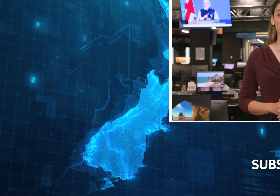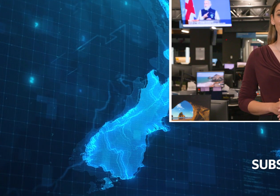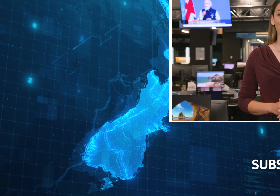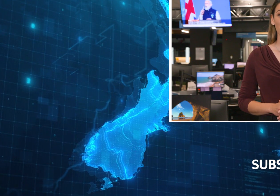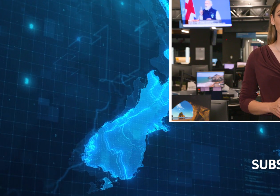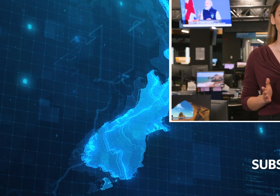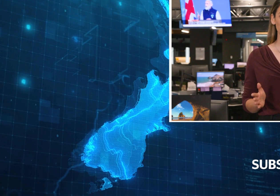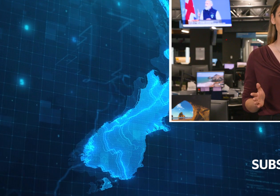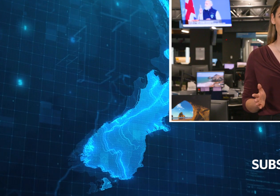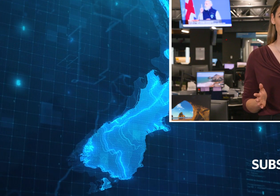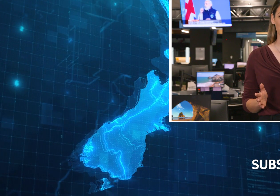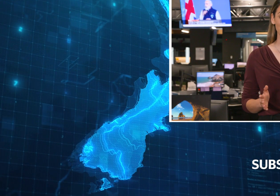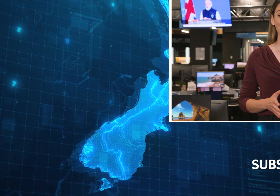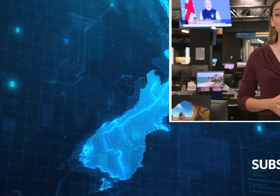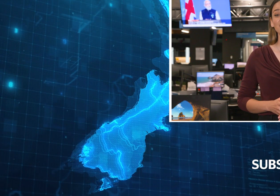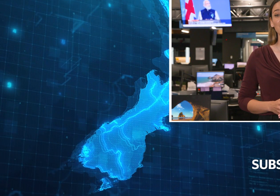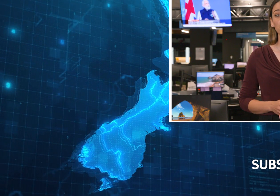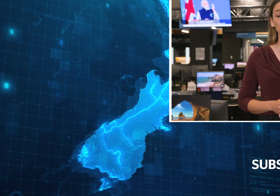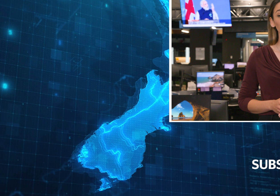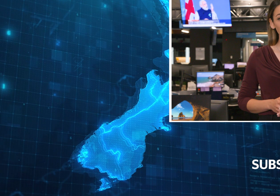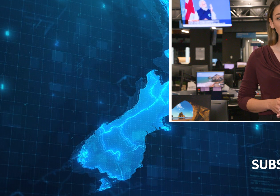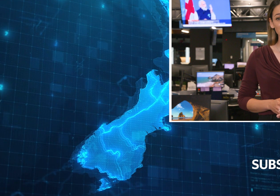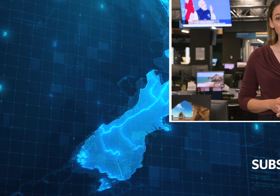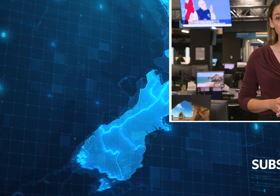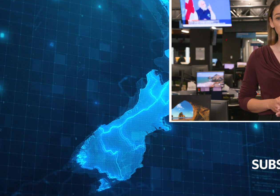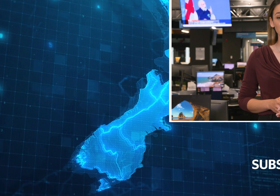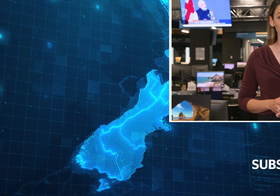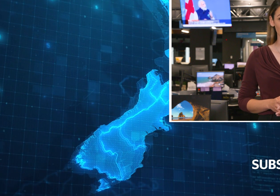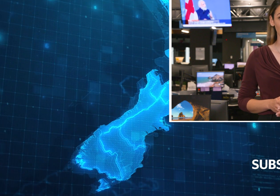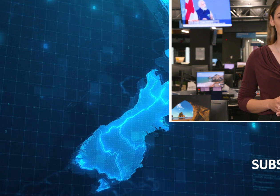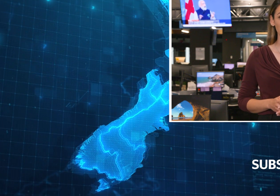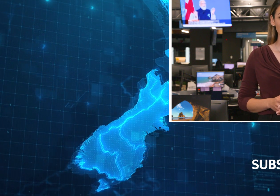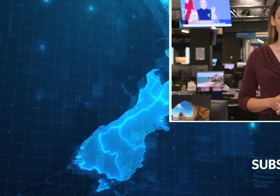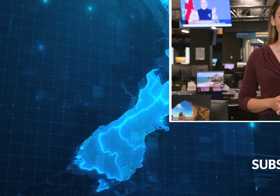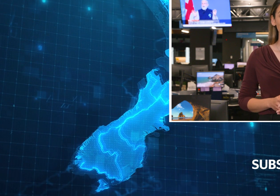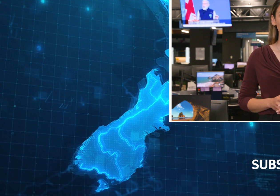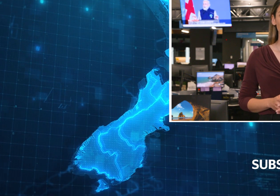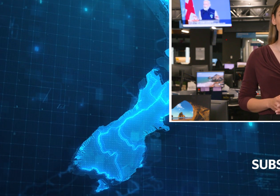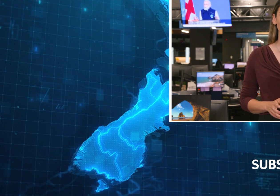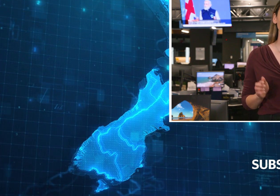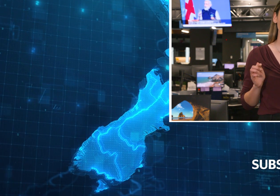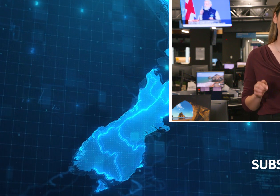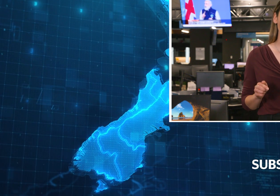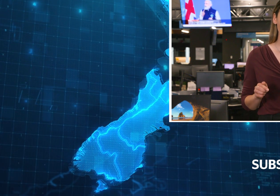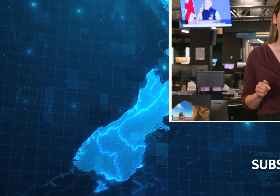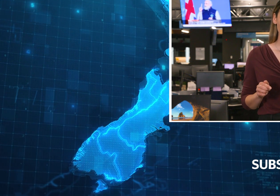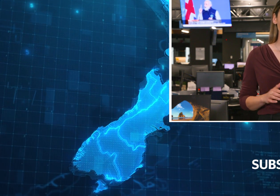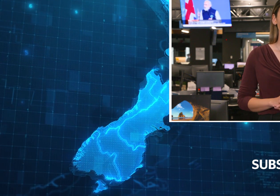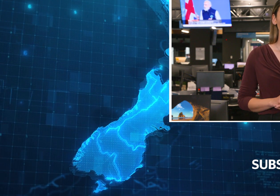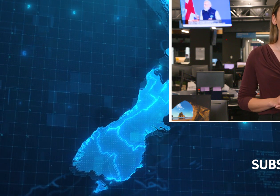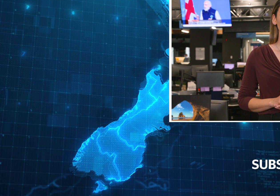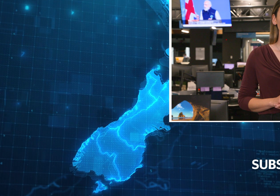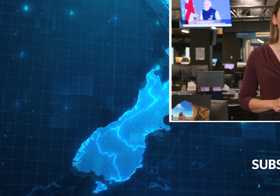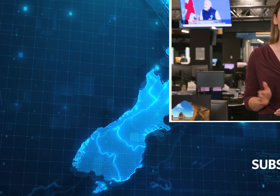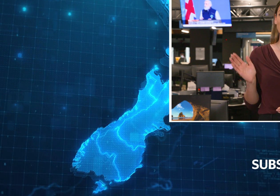Thanks for checking out our YouTube channel. To stay up to date with all the latest news from the New Zealand Herald, click the subscribe button below or check